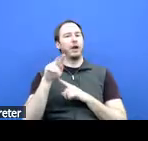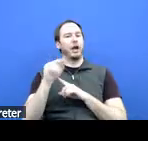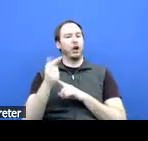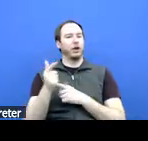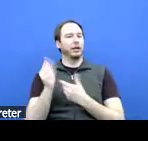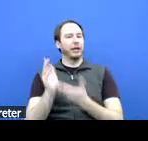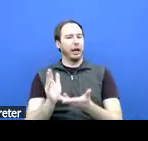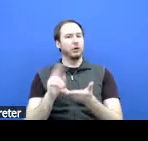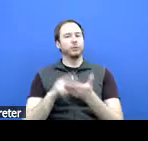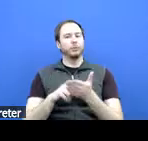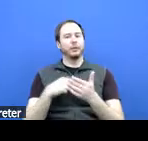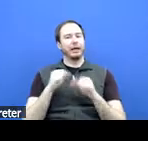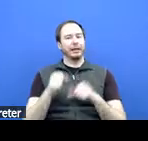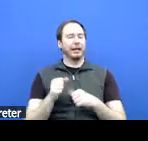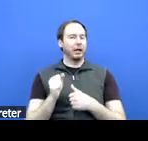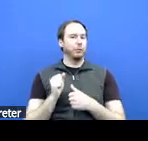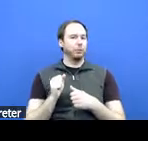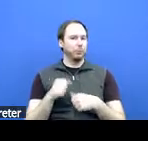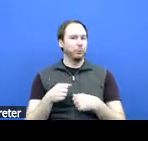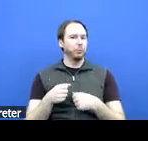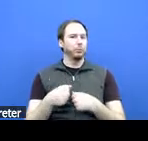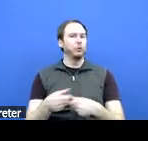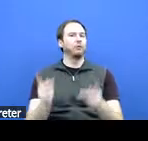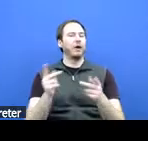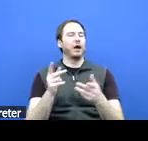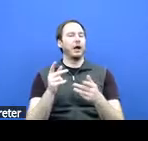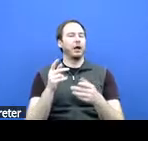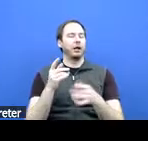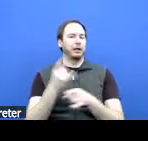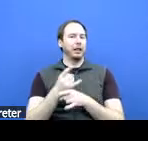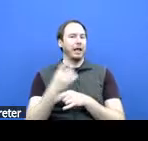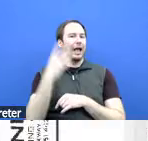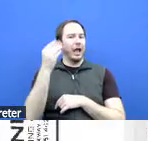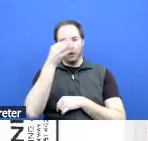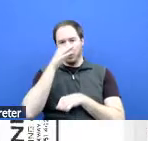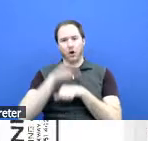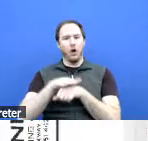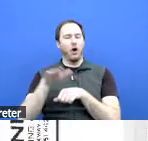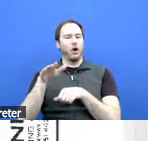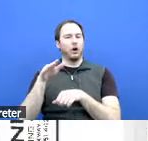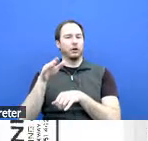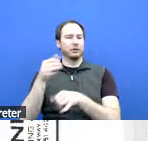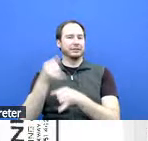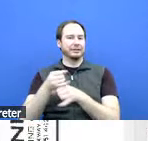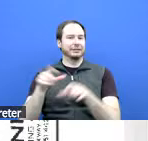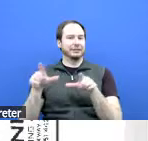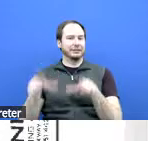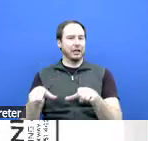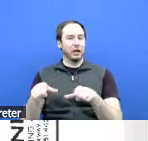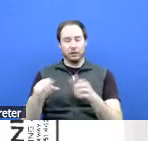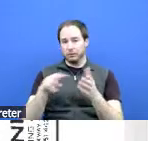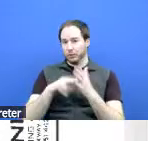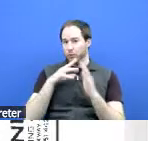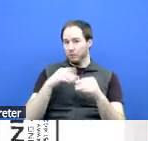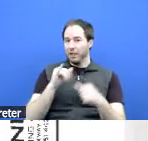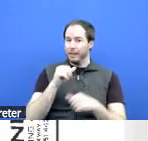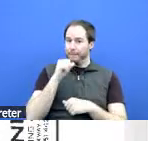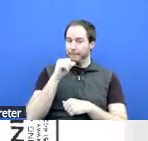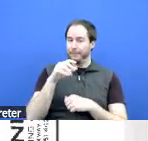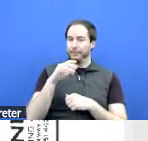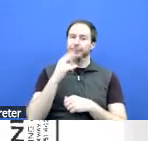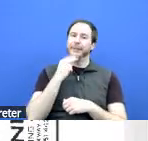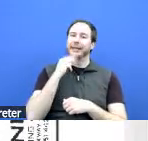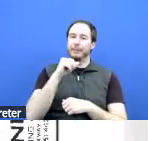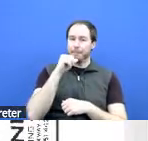where it allows me to serve liquor in outside on the premises. So would you actually have like a mini bar out there? I